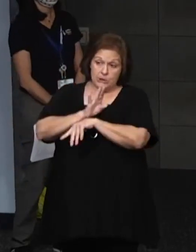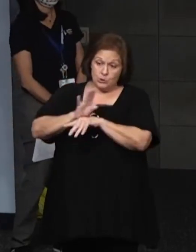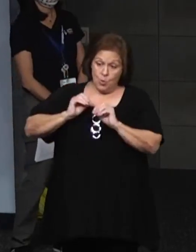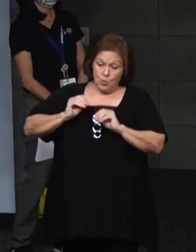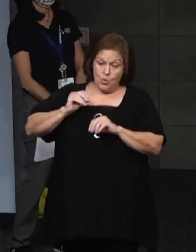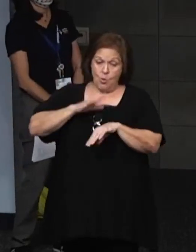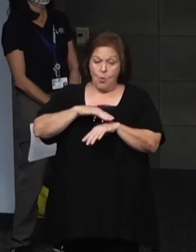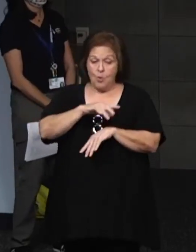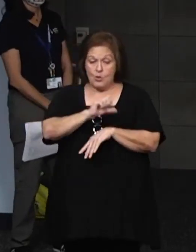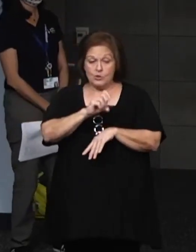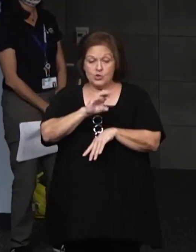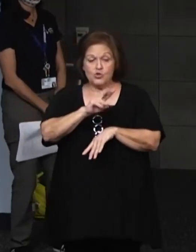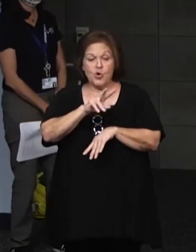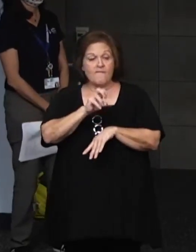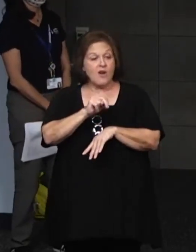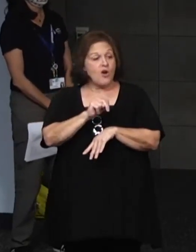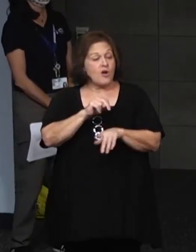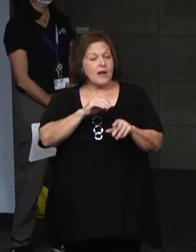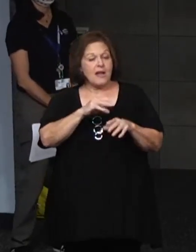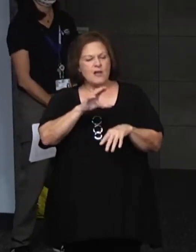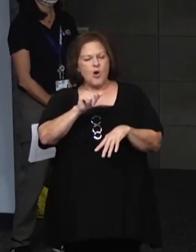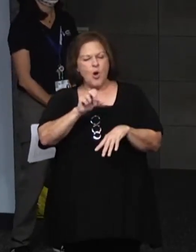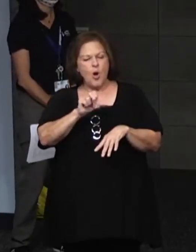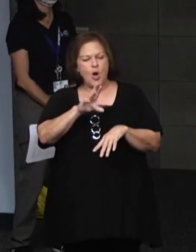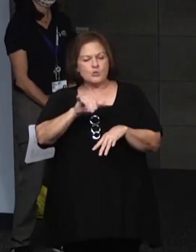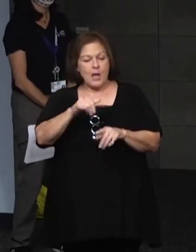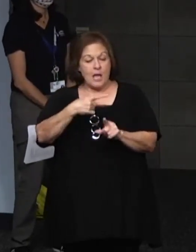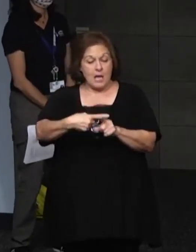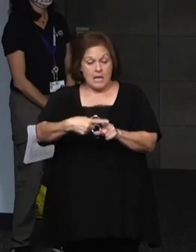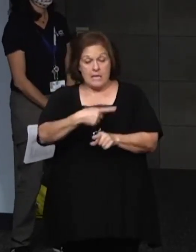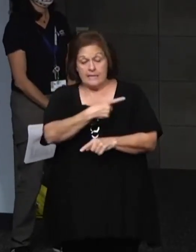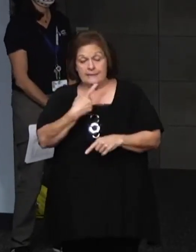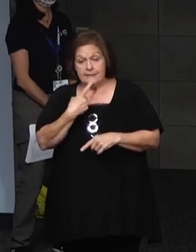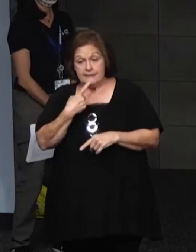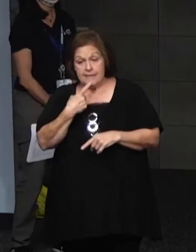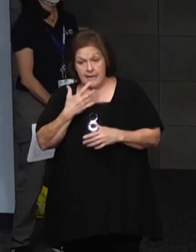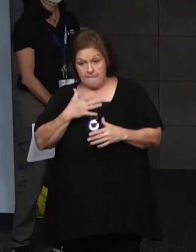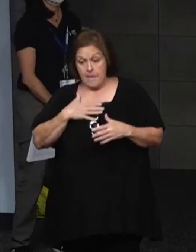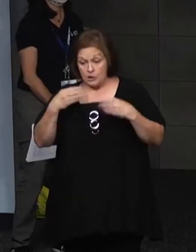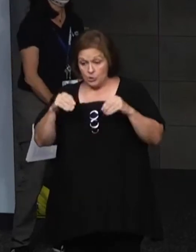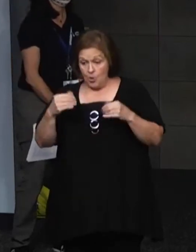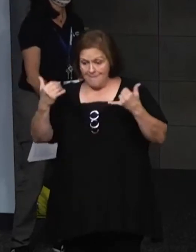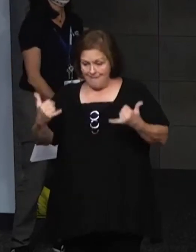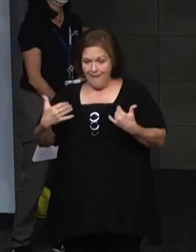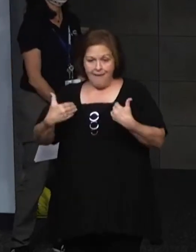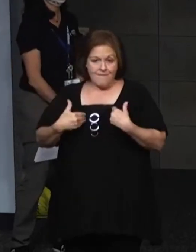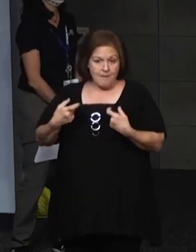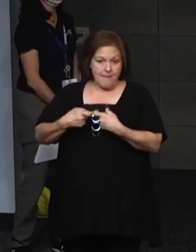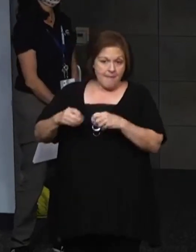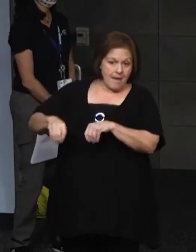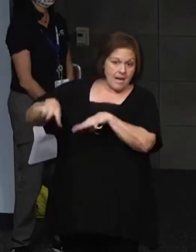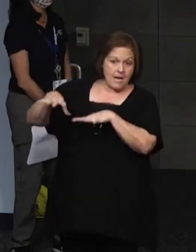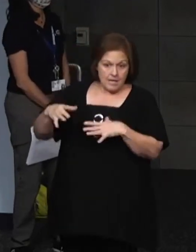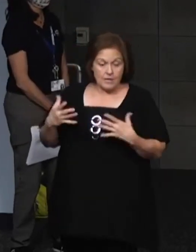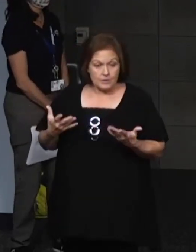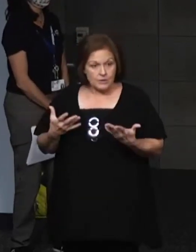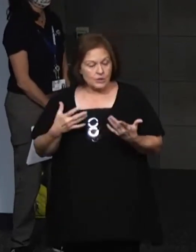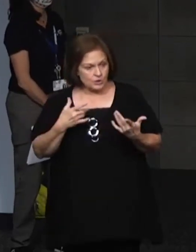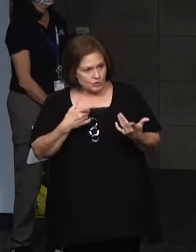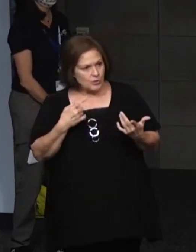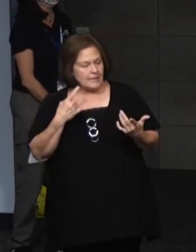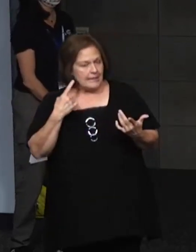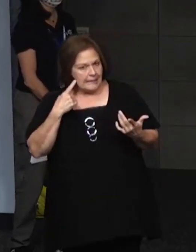of Severn, in that Severn and Causeway area. He said, my store has power. And so again, just you can